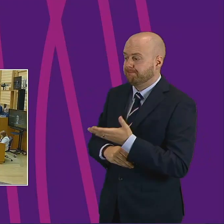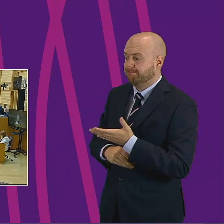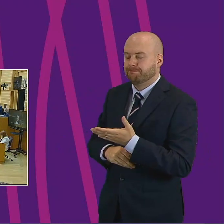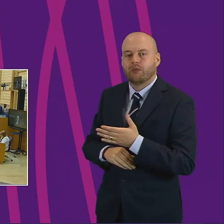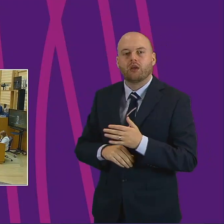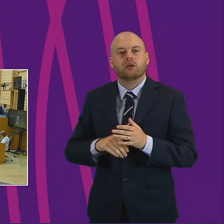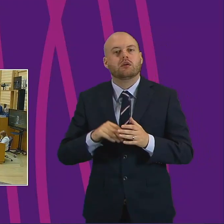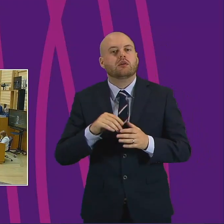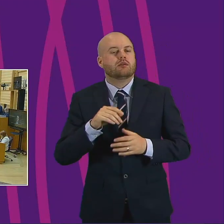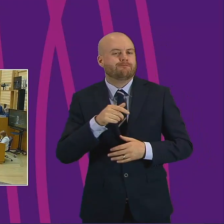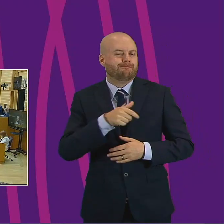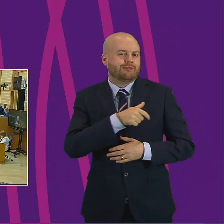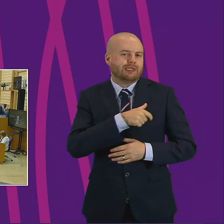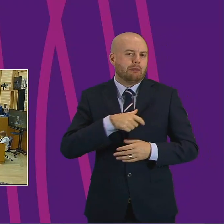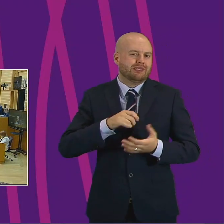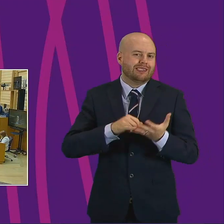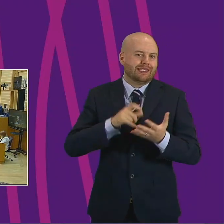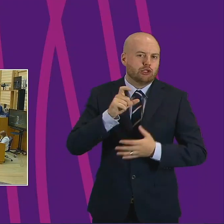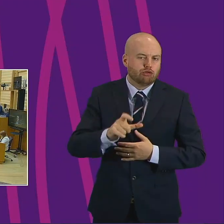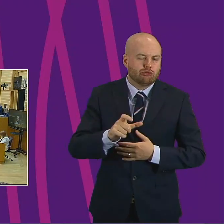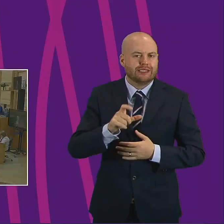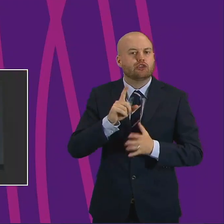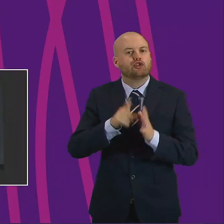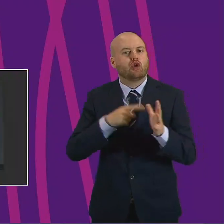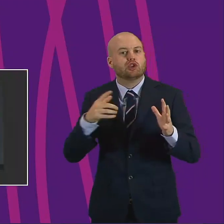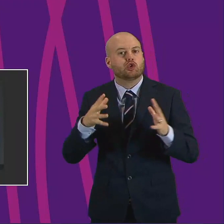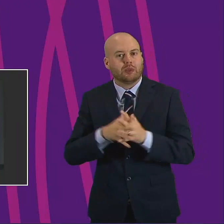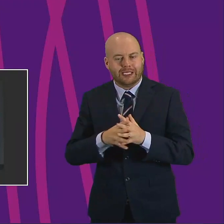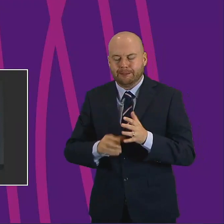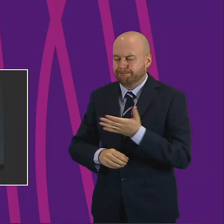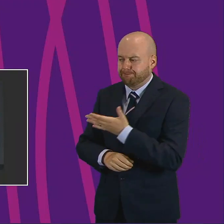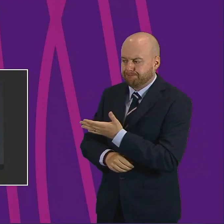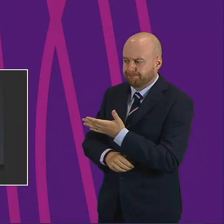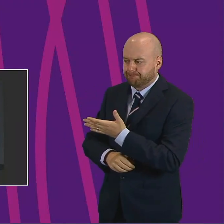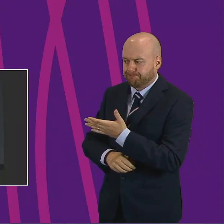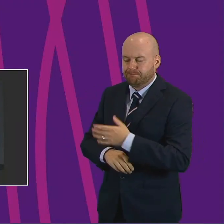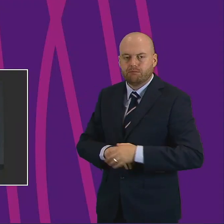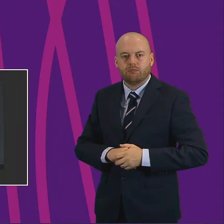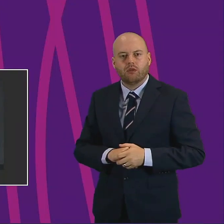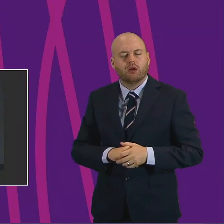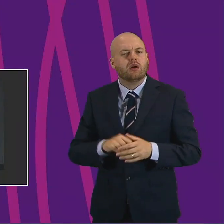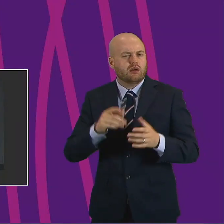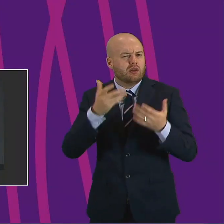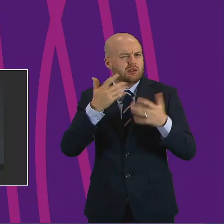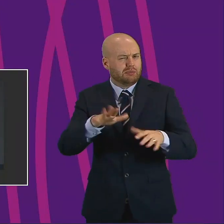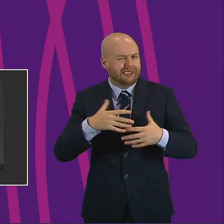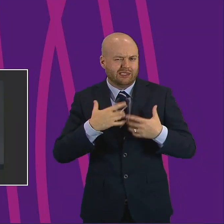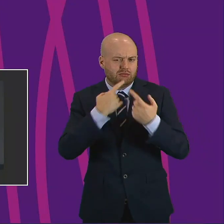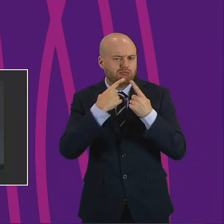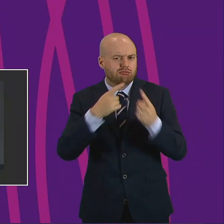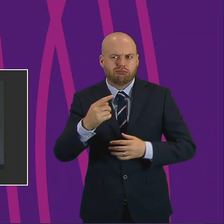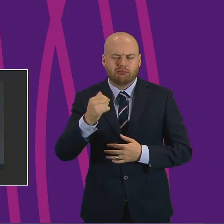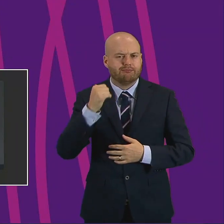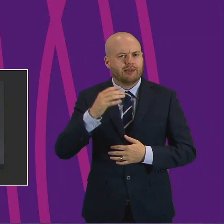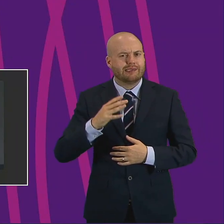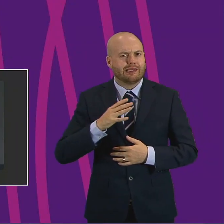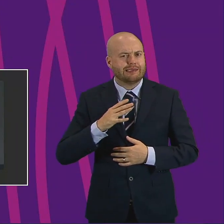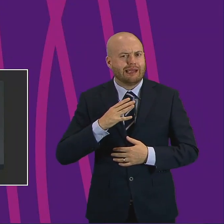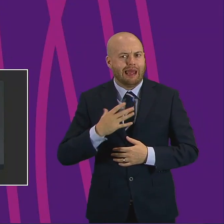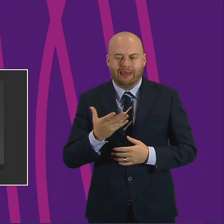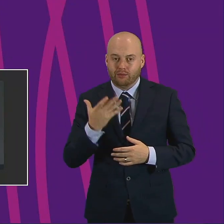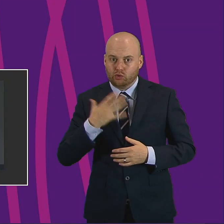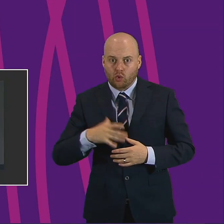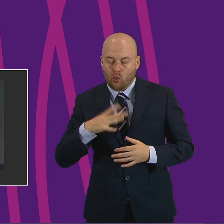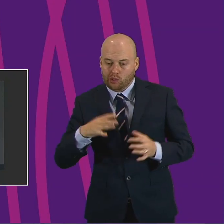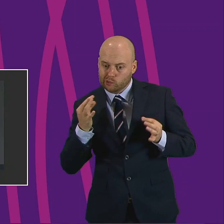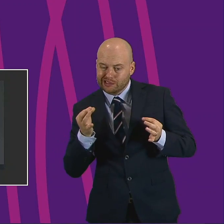President Officer, I indicated on Sunday that we do not want the blended learning model to go on for a moment longer than it is required for public health